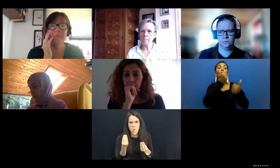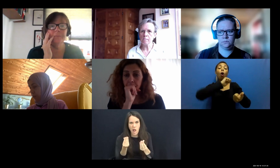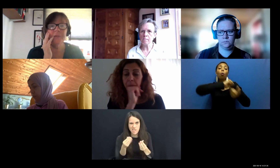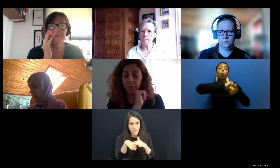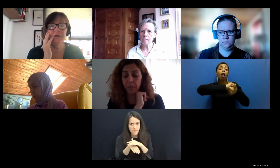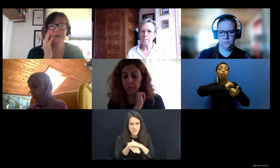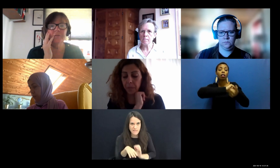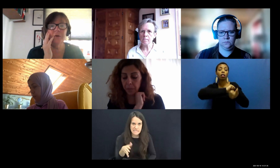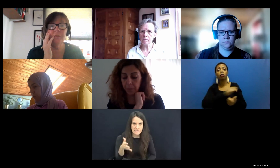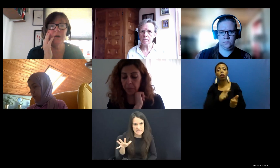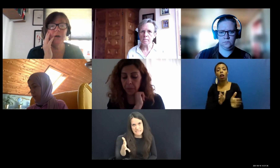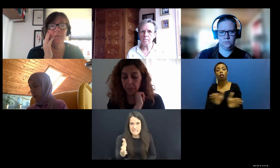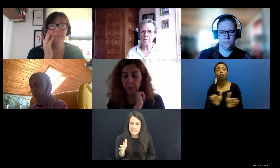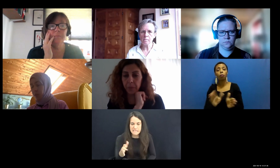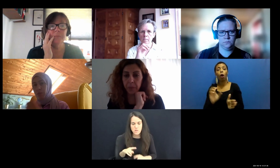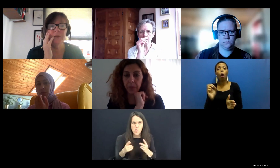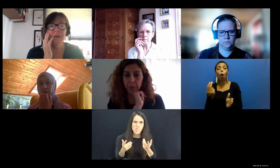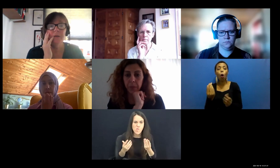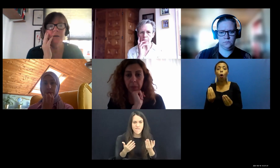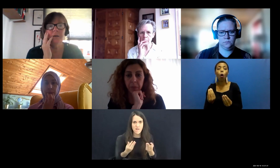enough, if you like, from